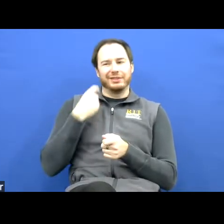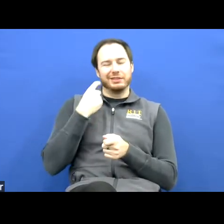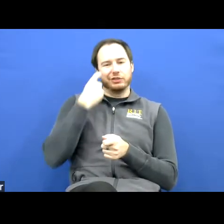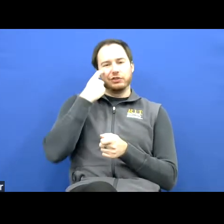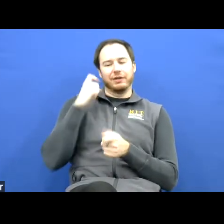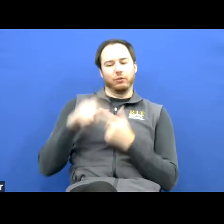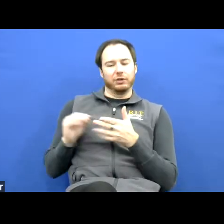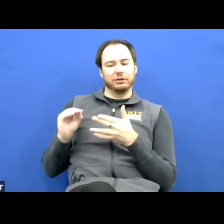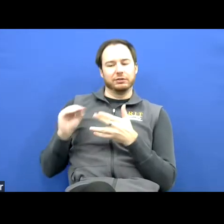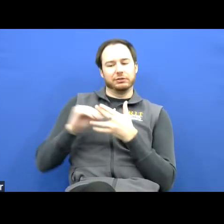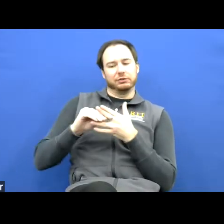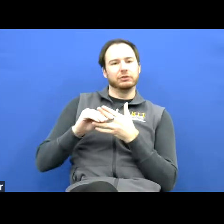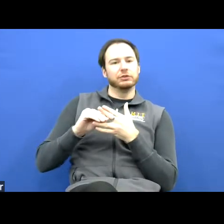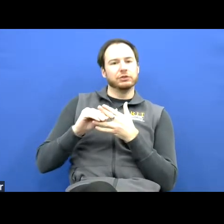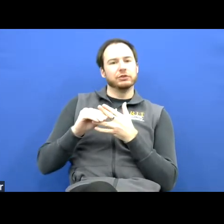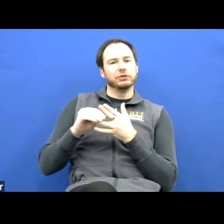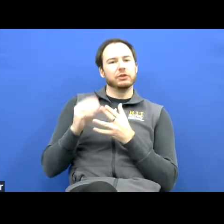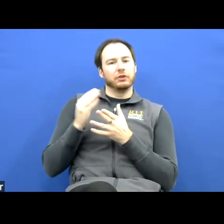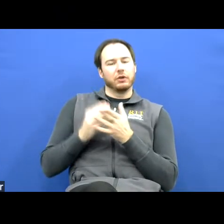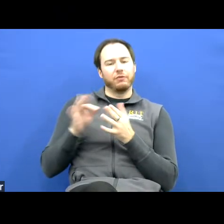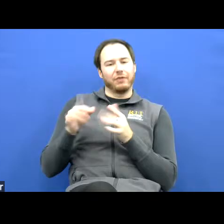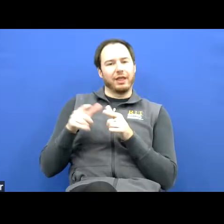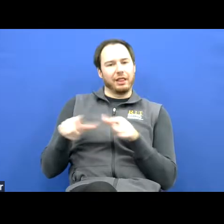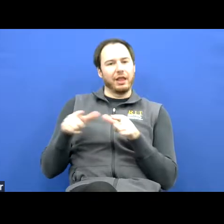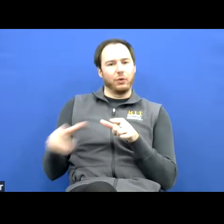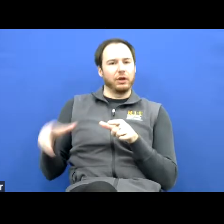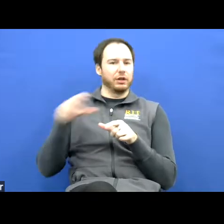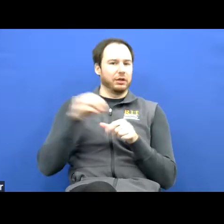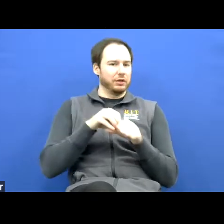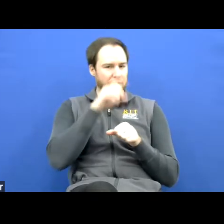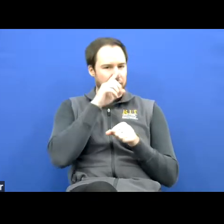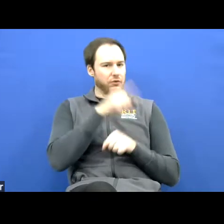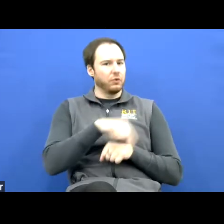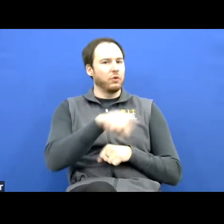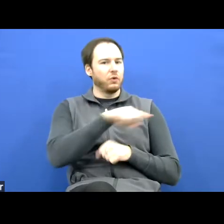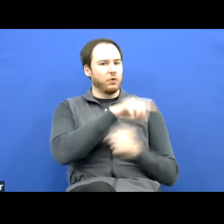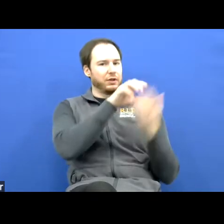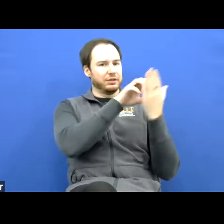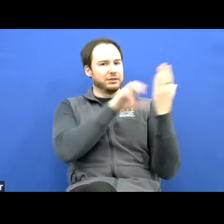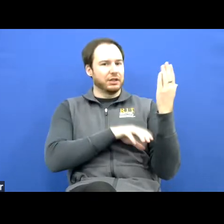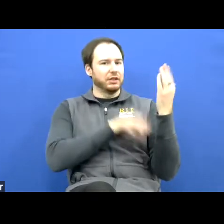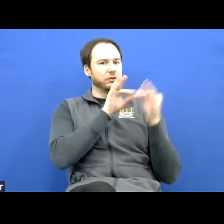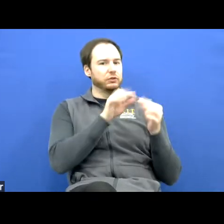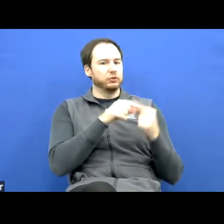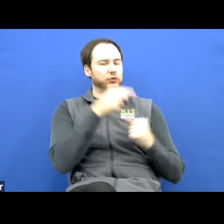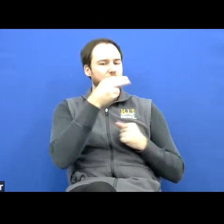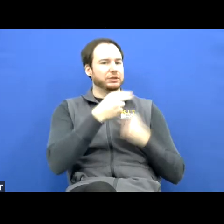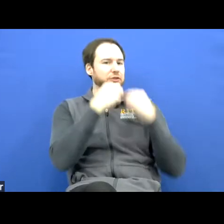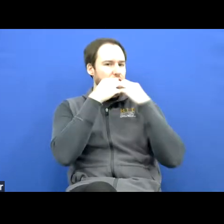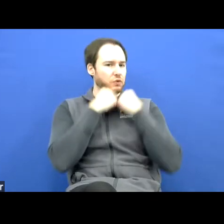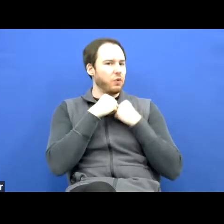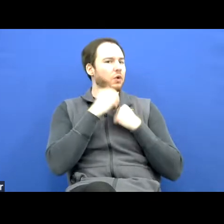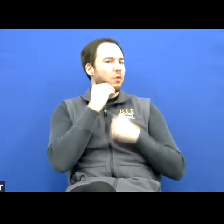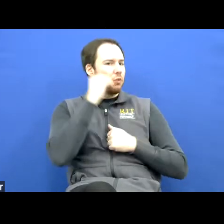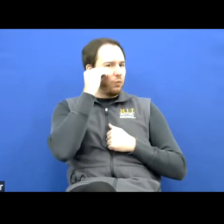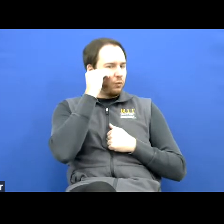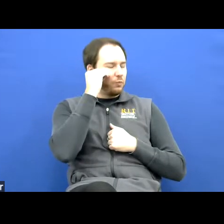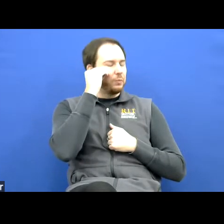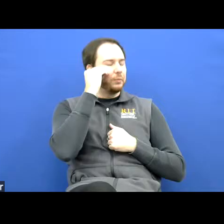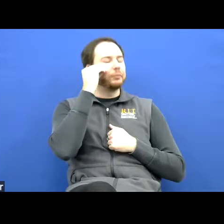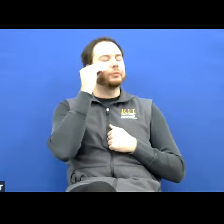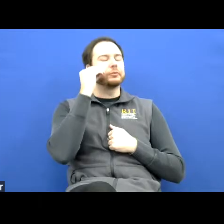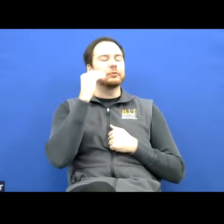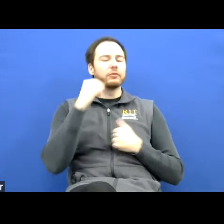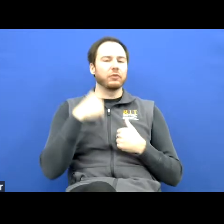to insert some of that language into the other sections on historic homes. And